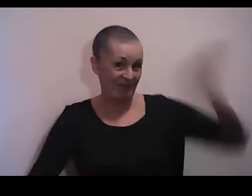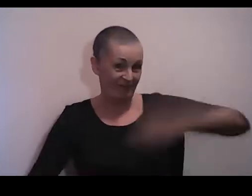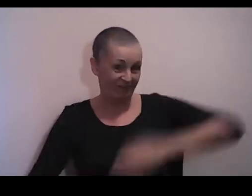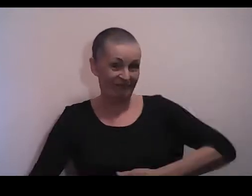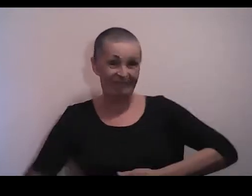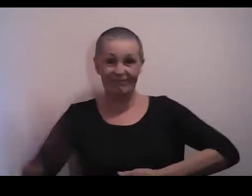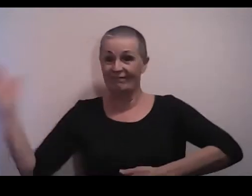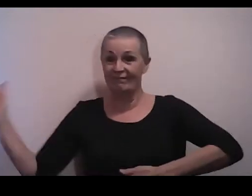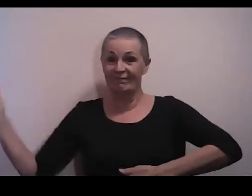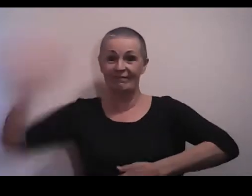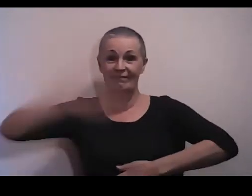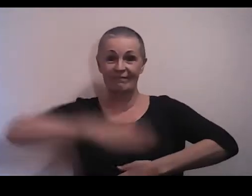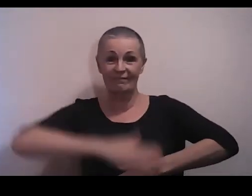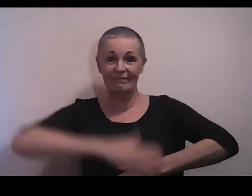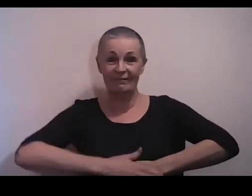on top.